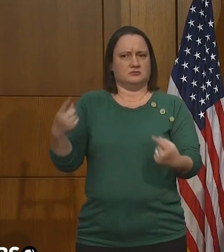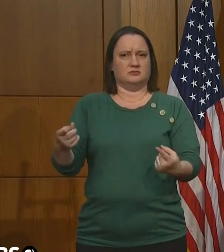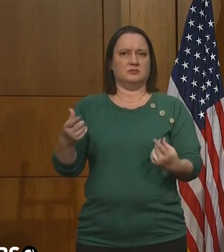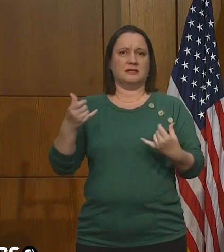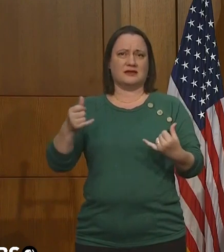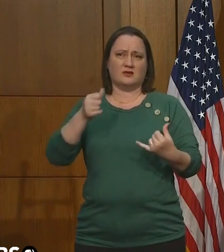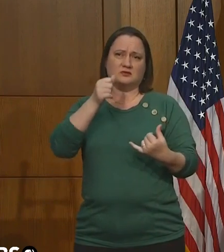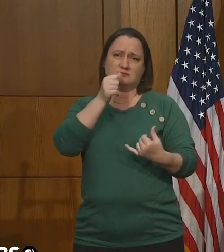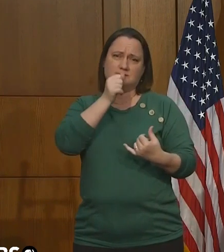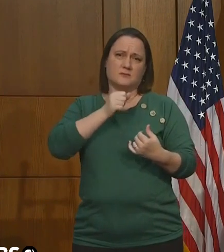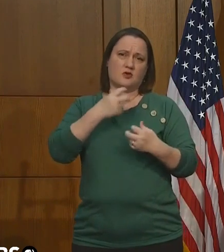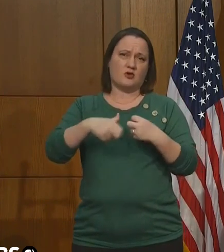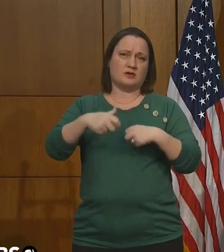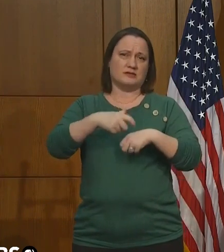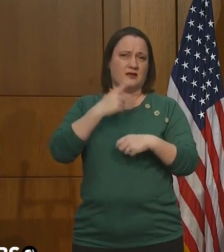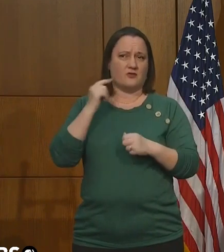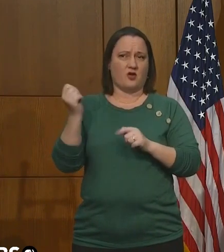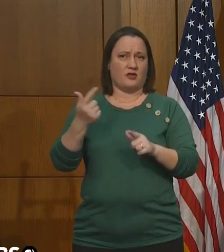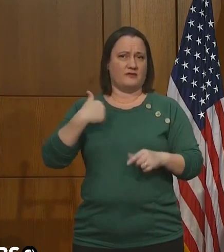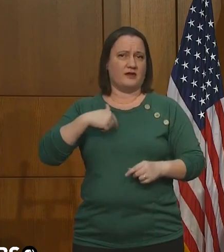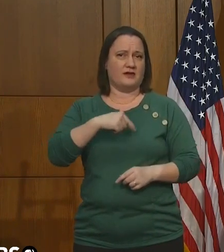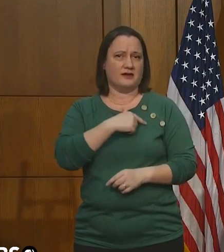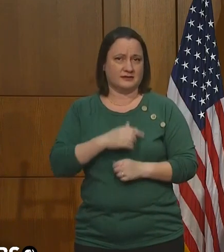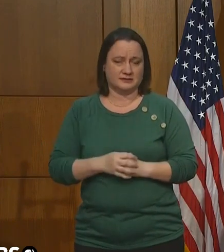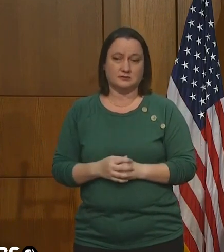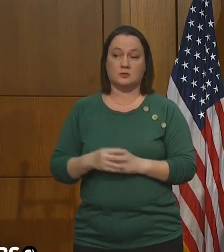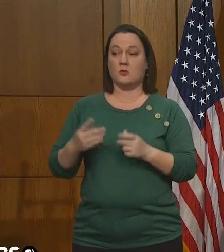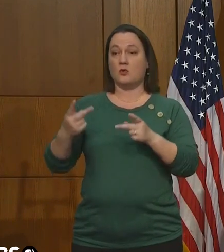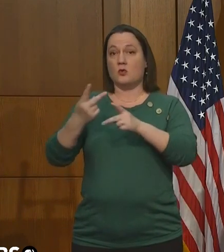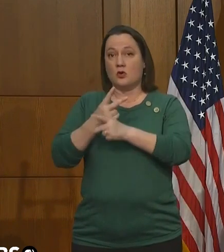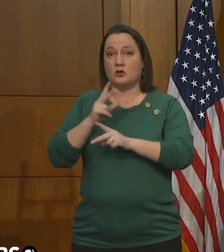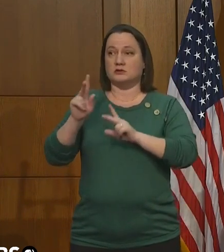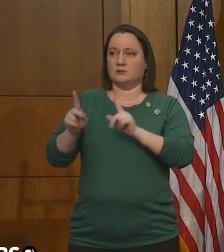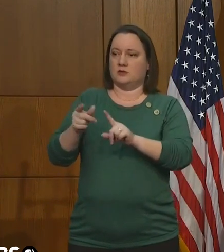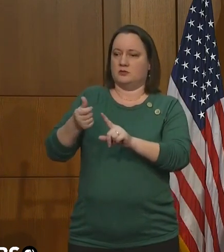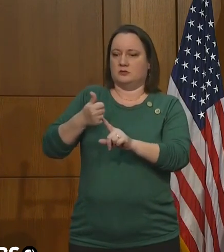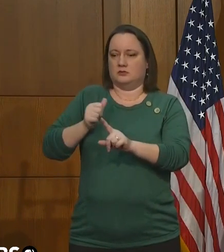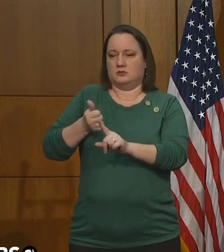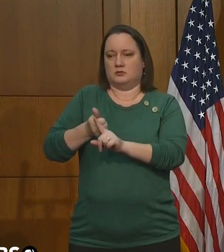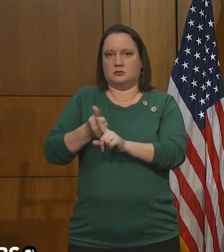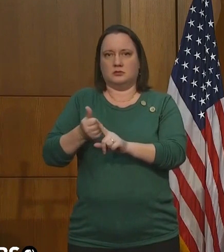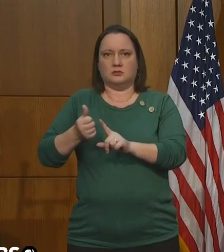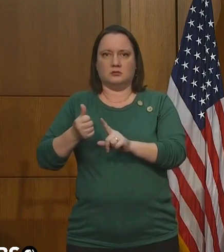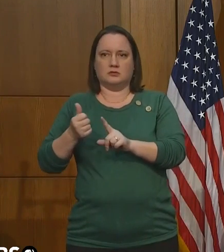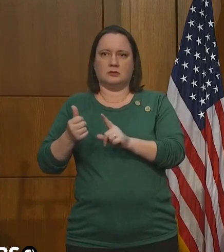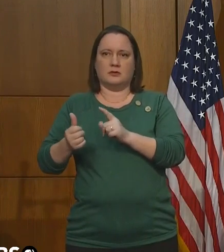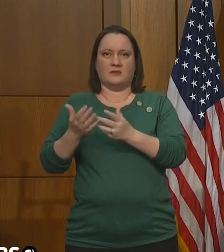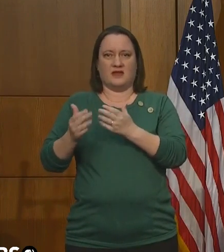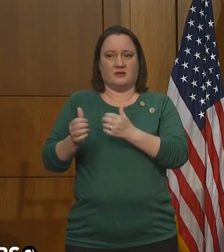us, but especially for individuals that are threatened not to have a roof over their head. So we have